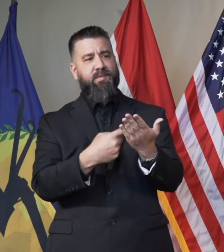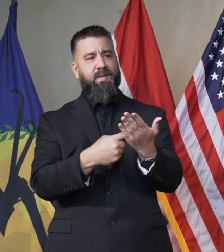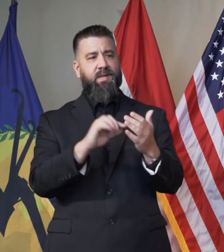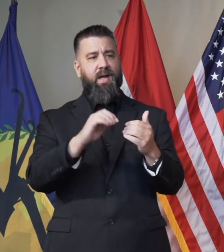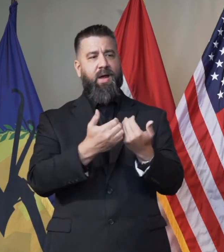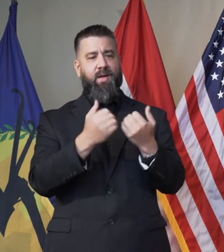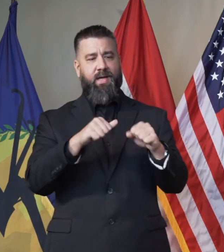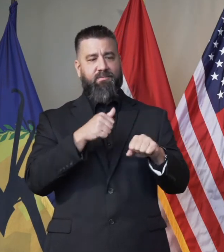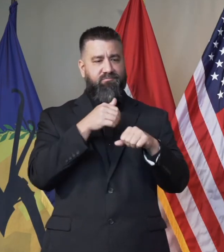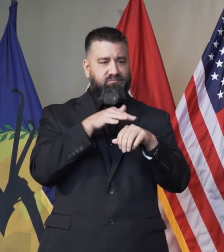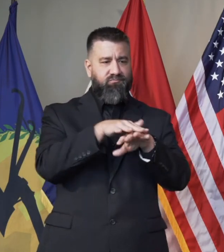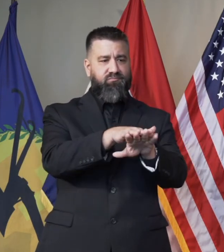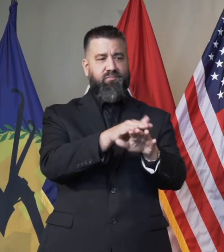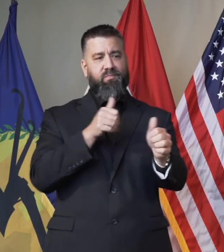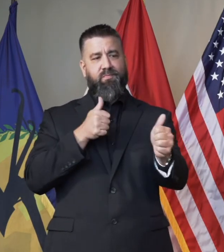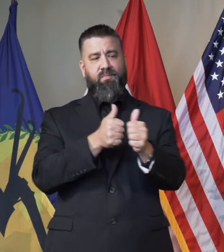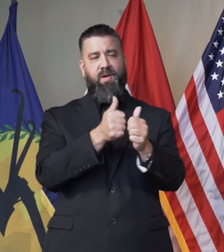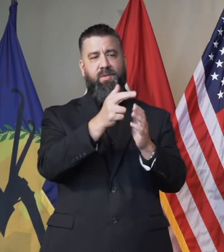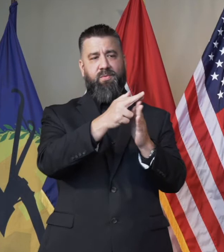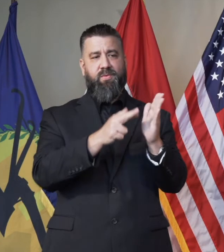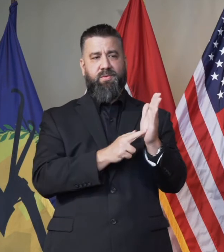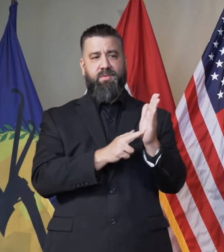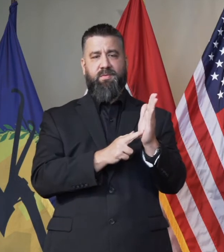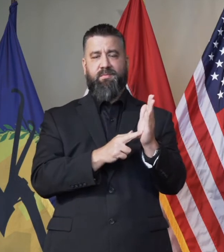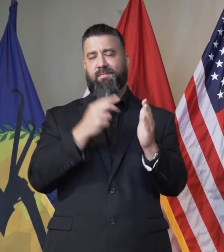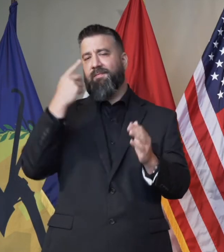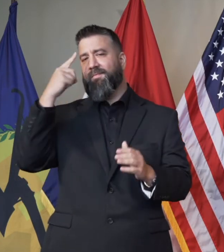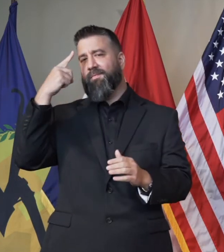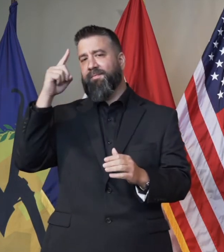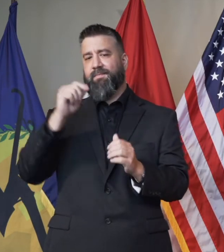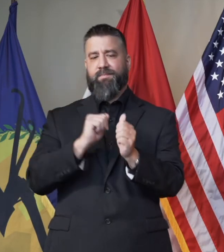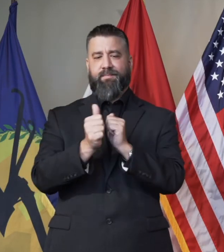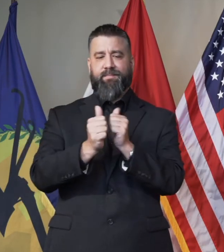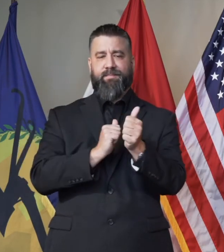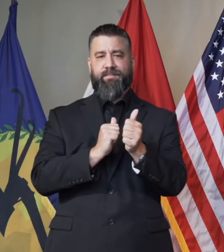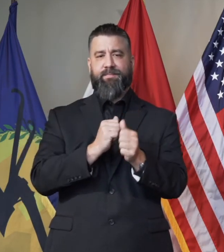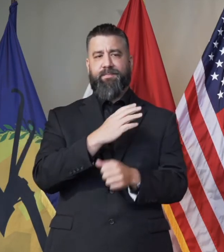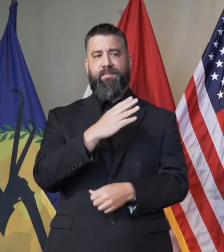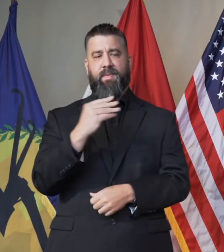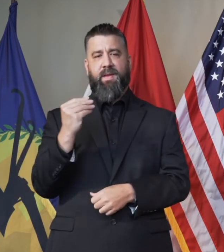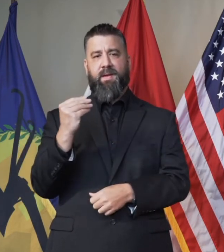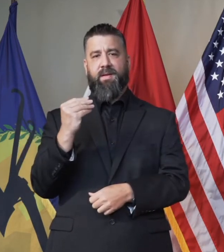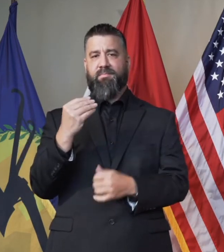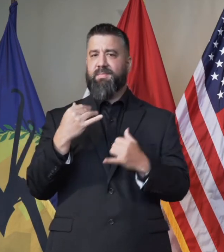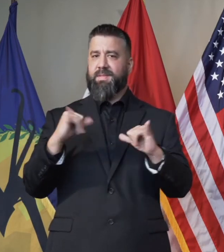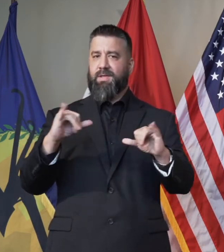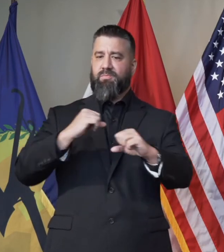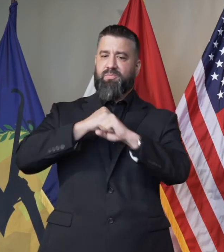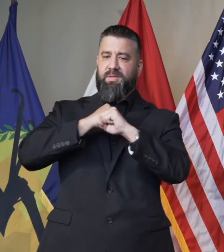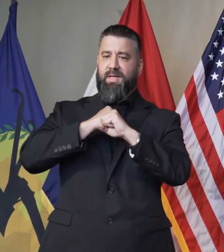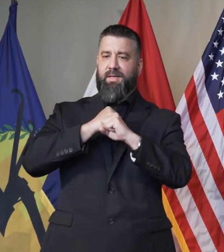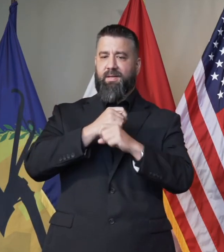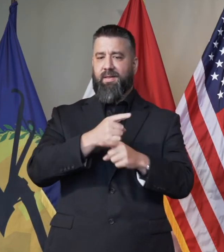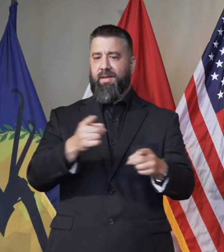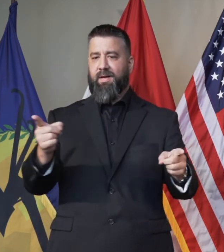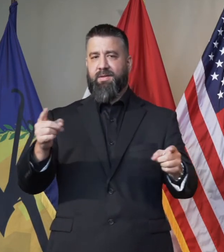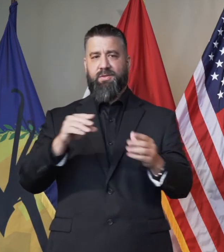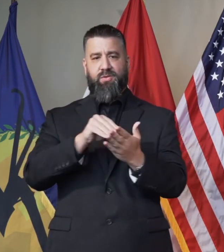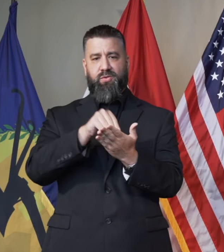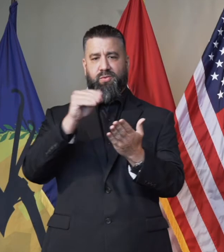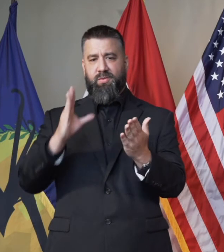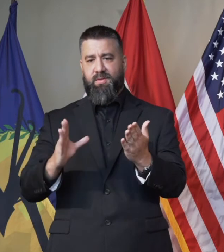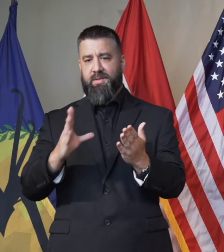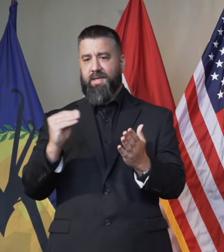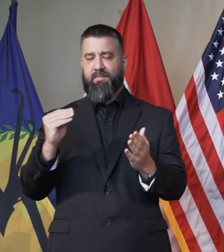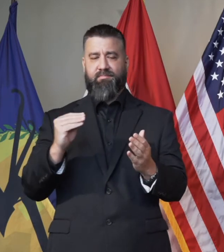could comply with sports and still protect their students and